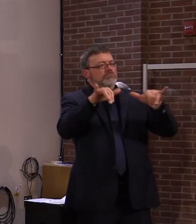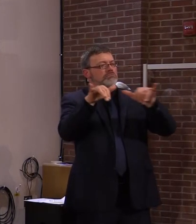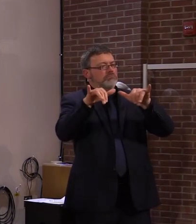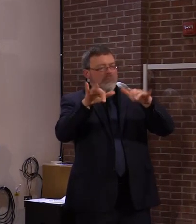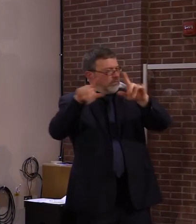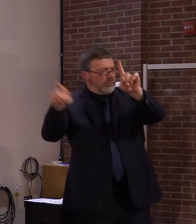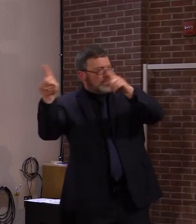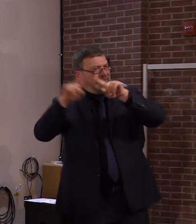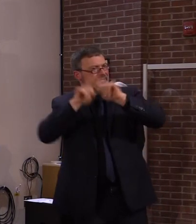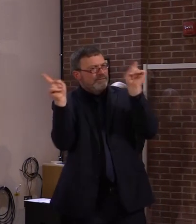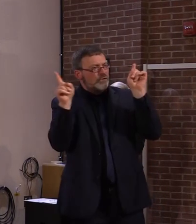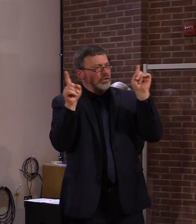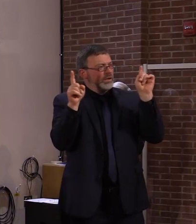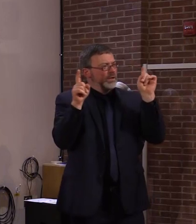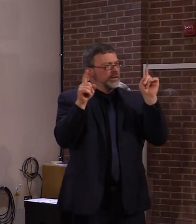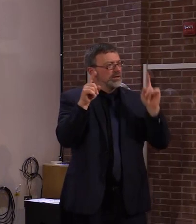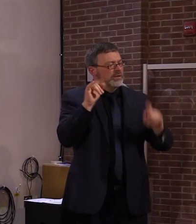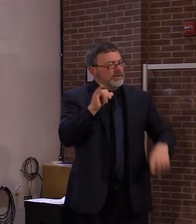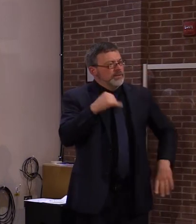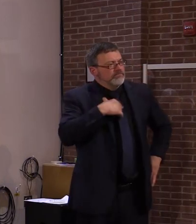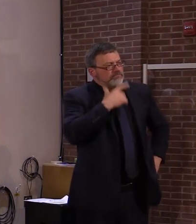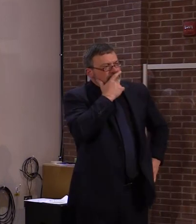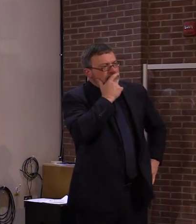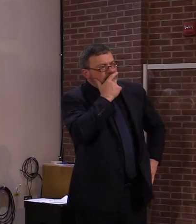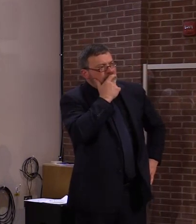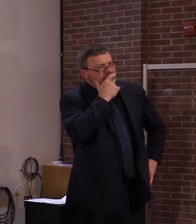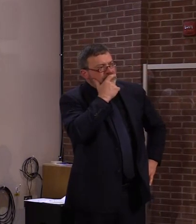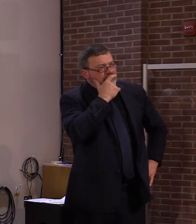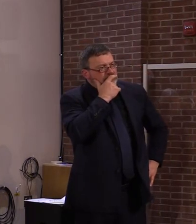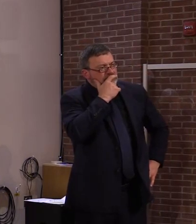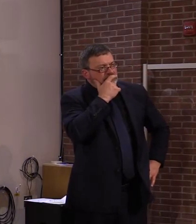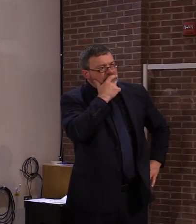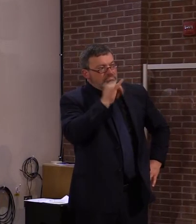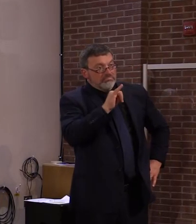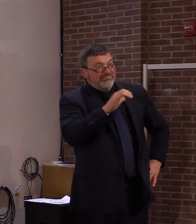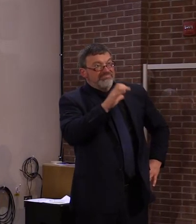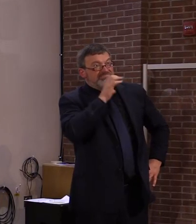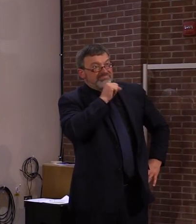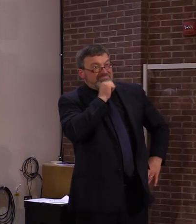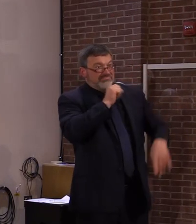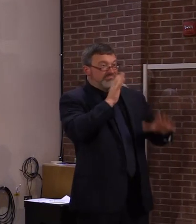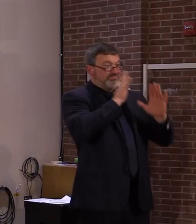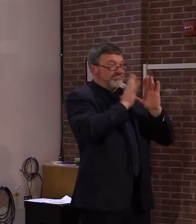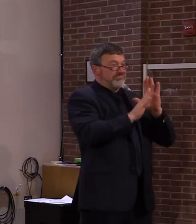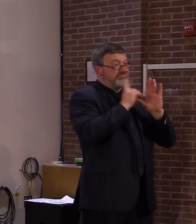again, that's really the reason for why it's critical to get that age group vaccinated.